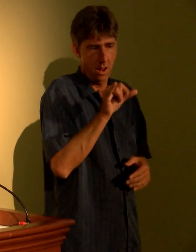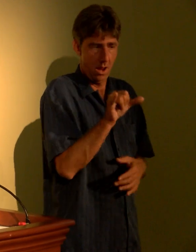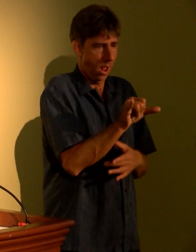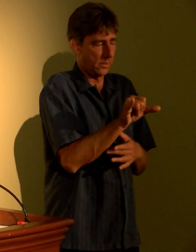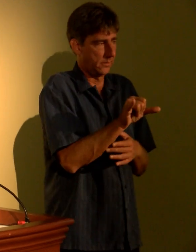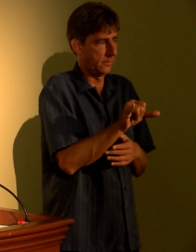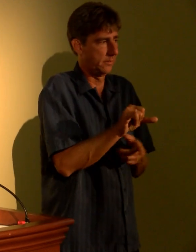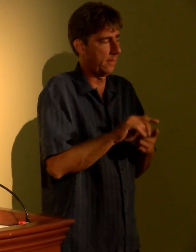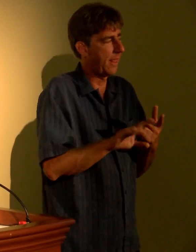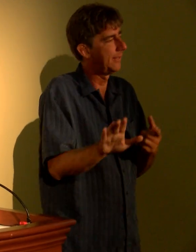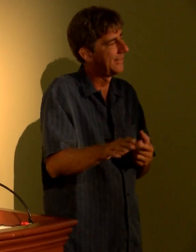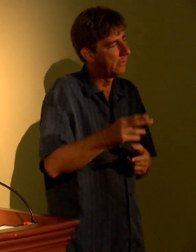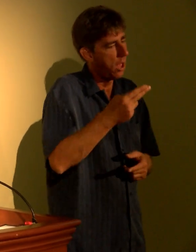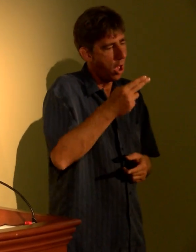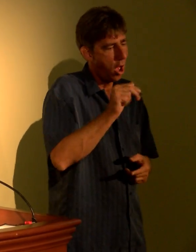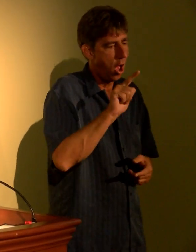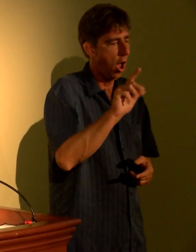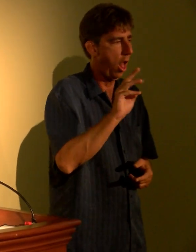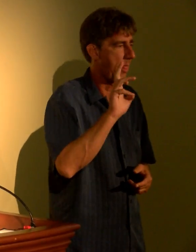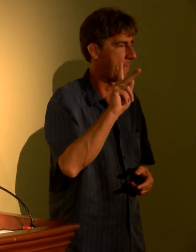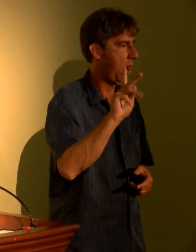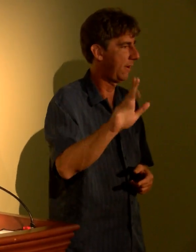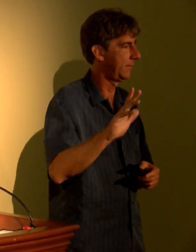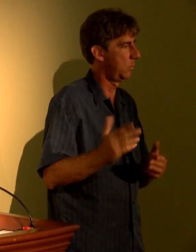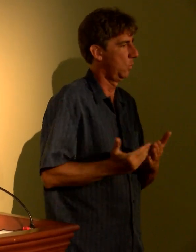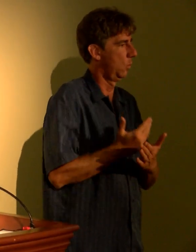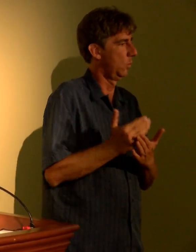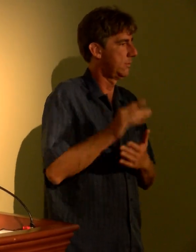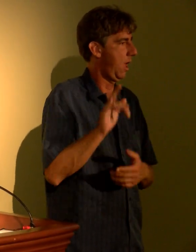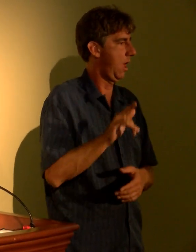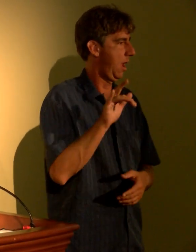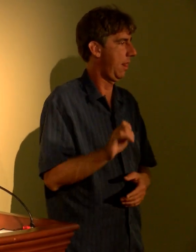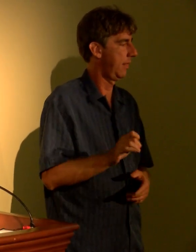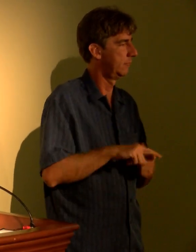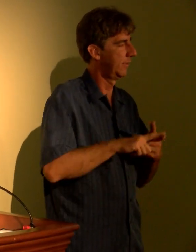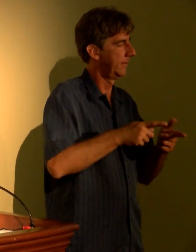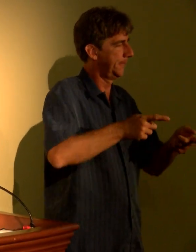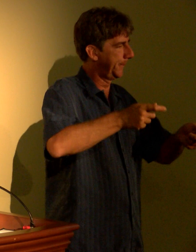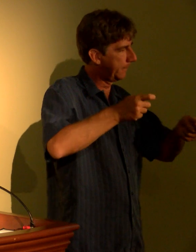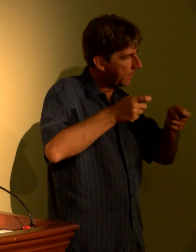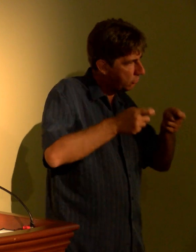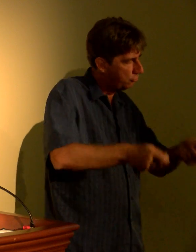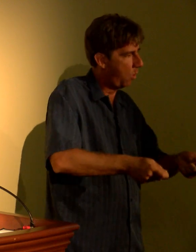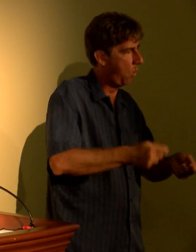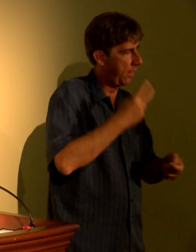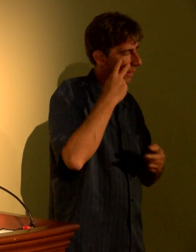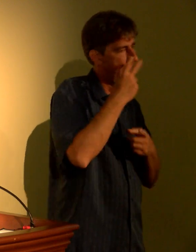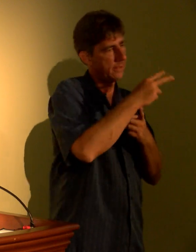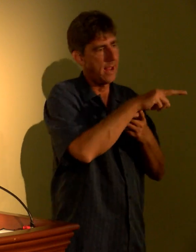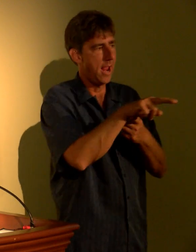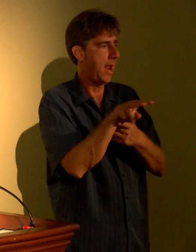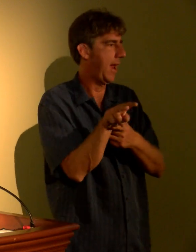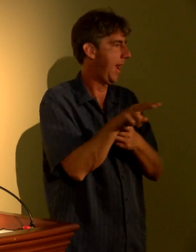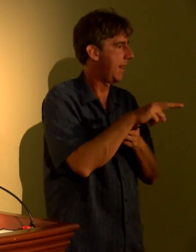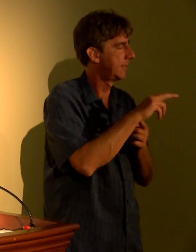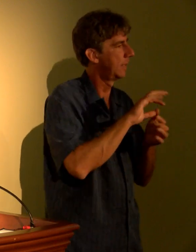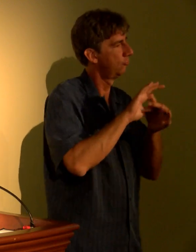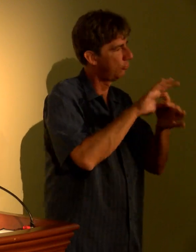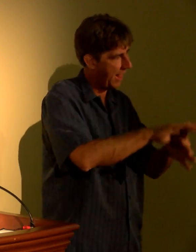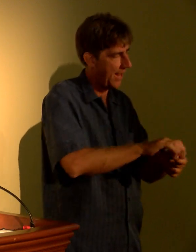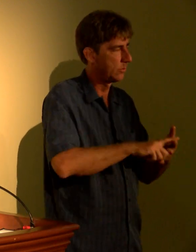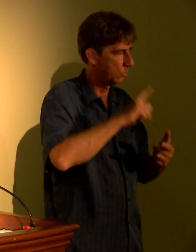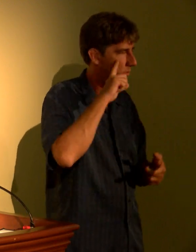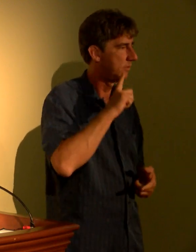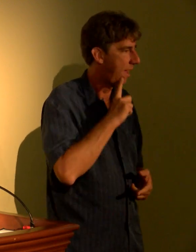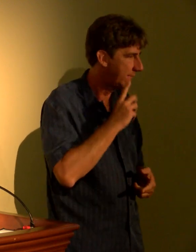just hallmarks, as I said, of Bruce's mature style. The management of the gaze and its relationship to deafness is